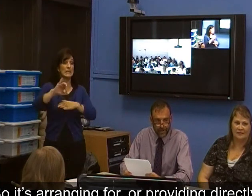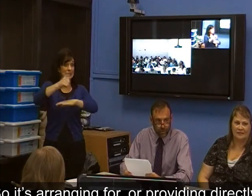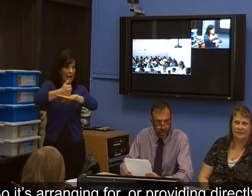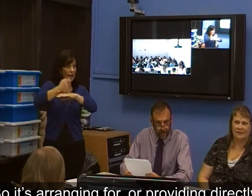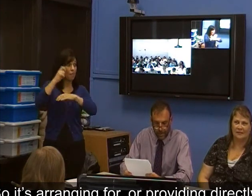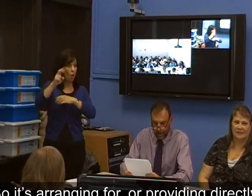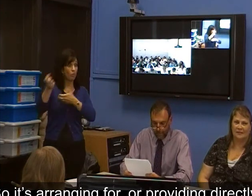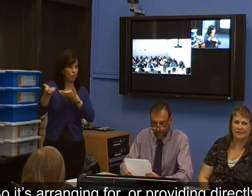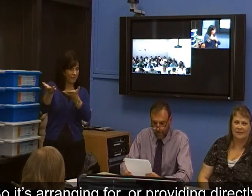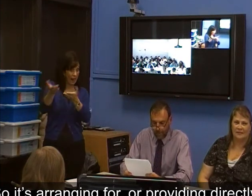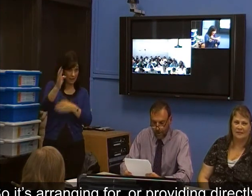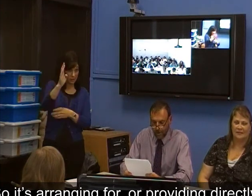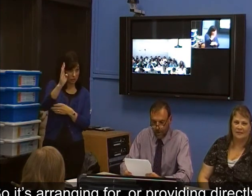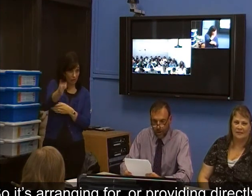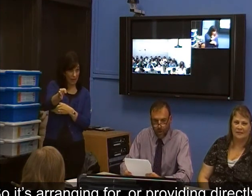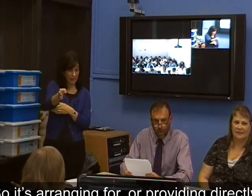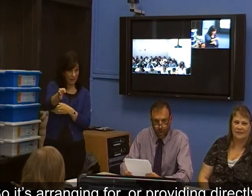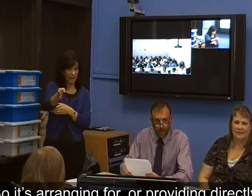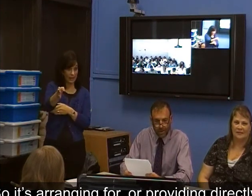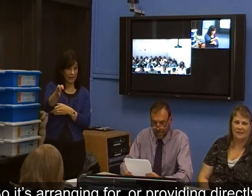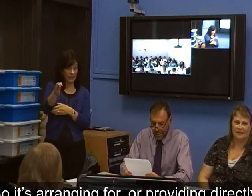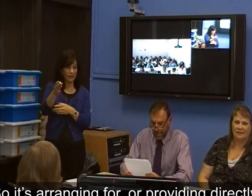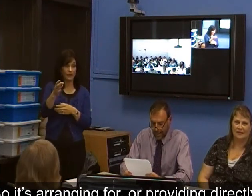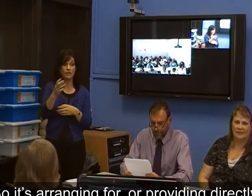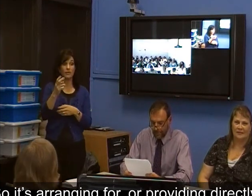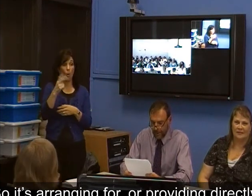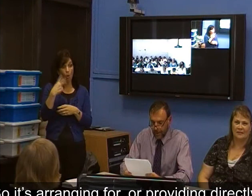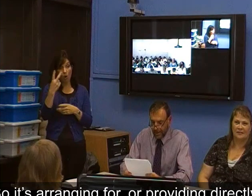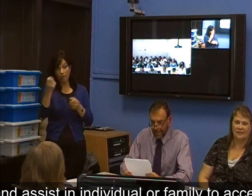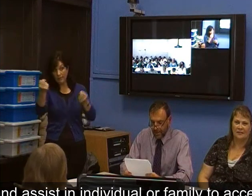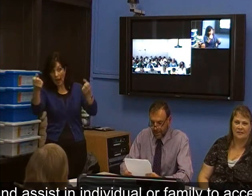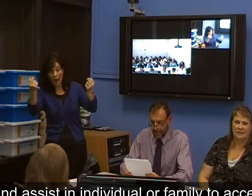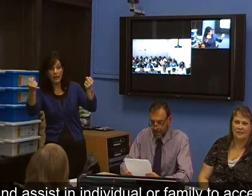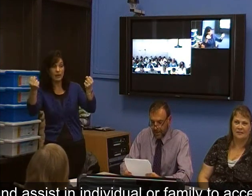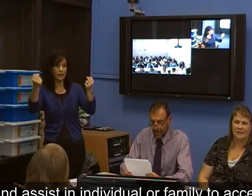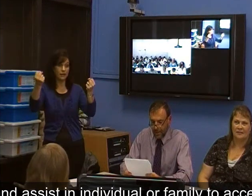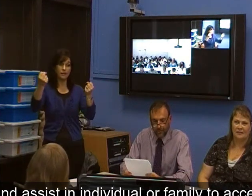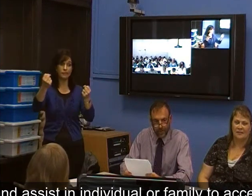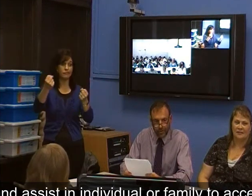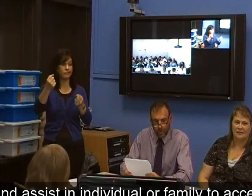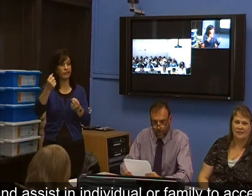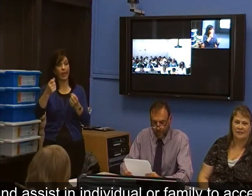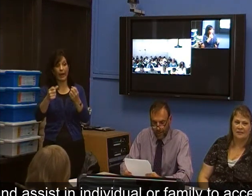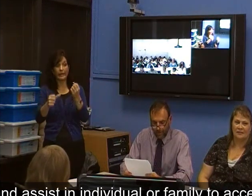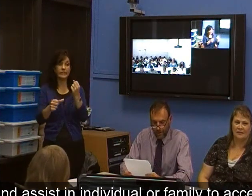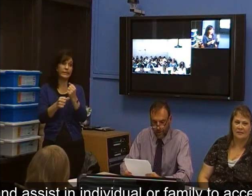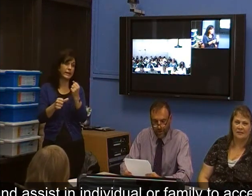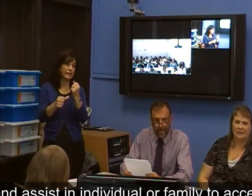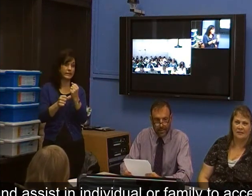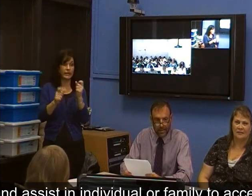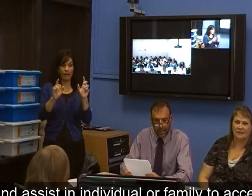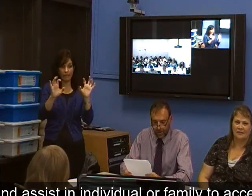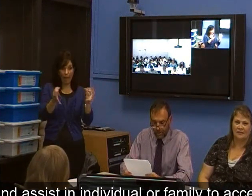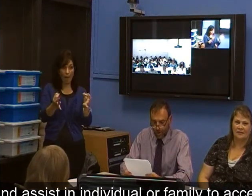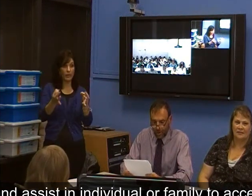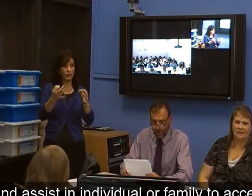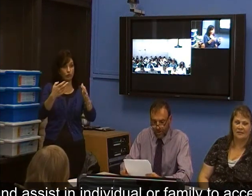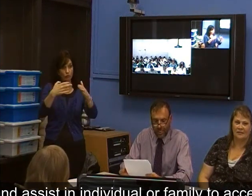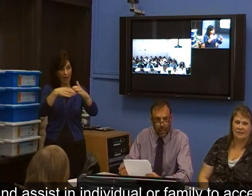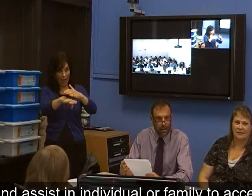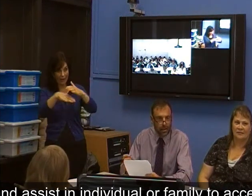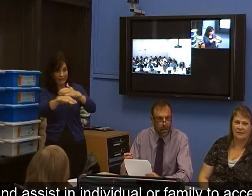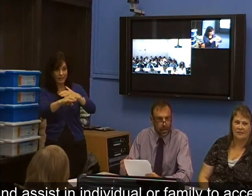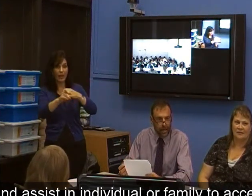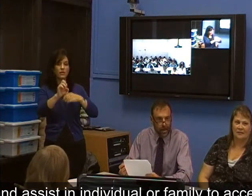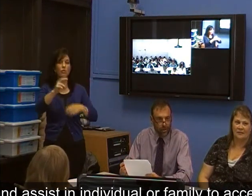providing directly oral and signing that assist an individual or family to access or